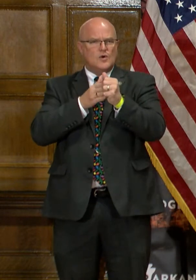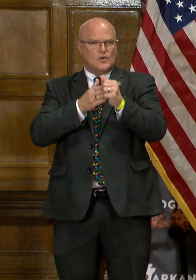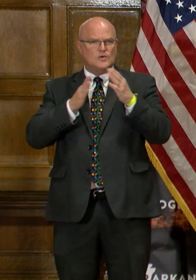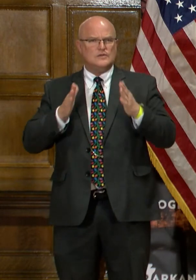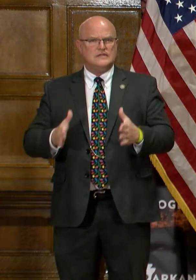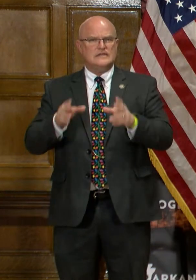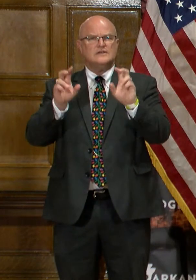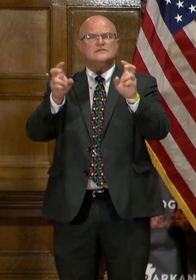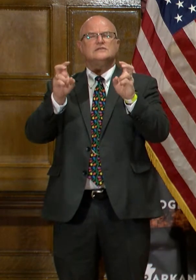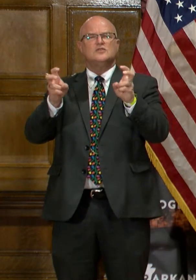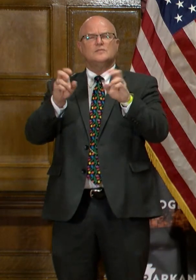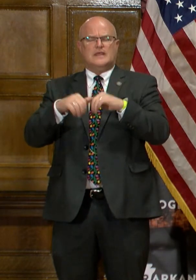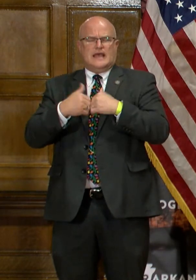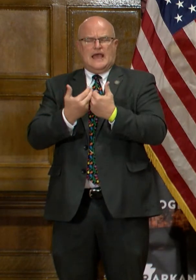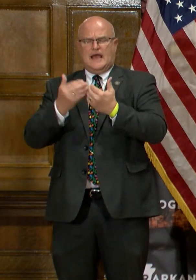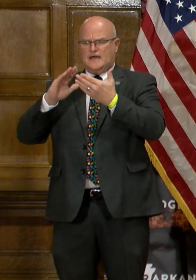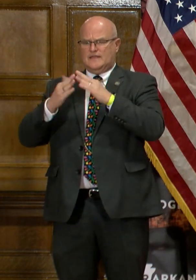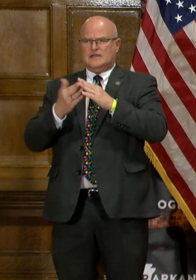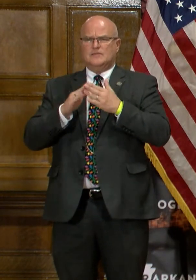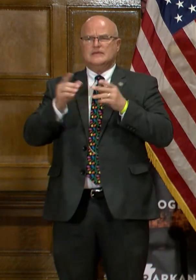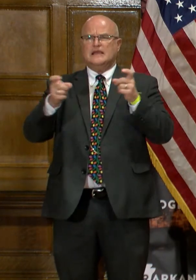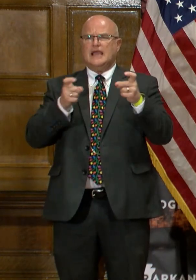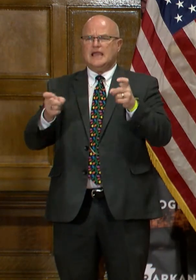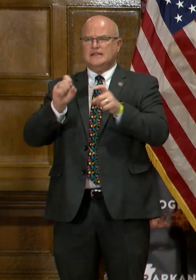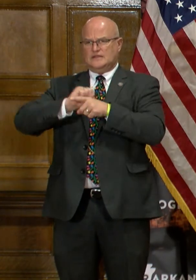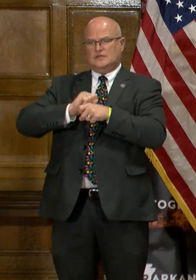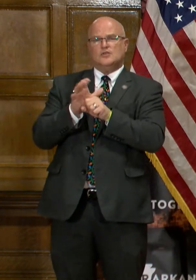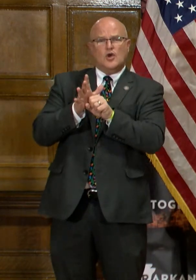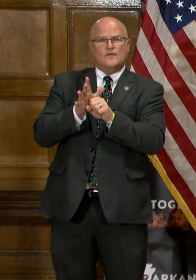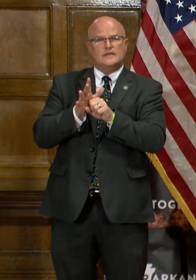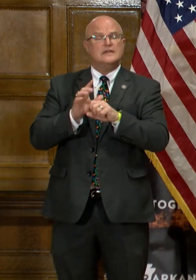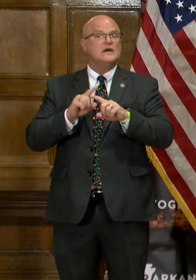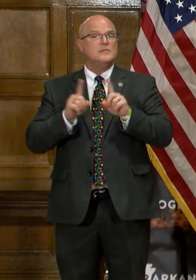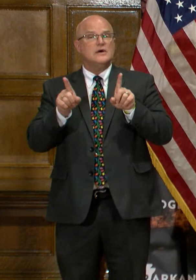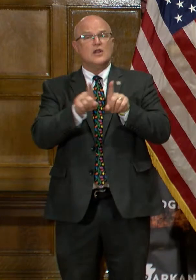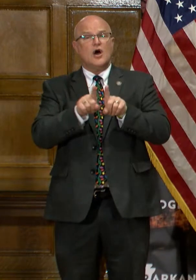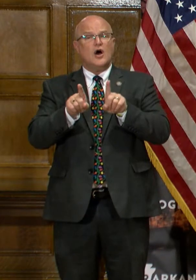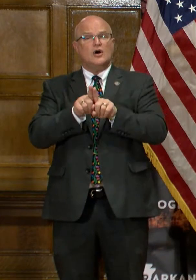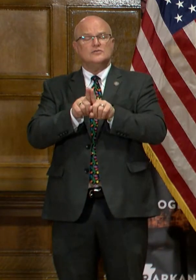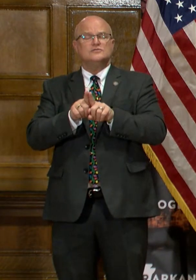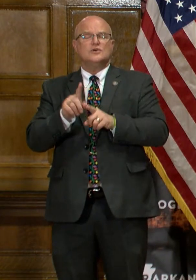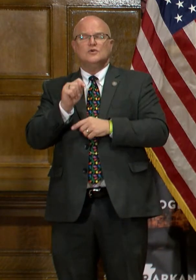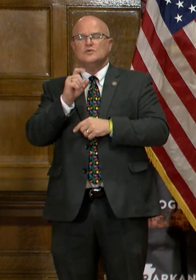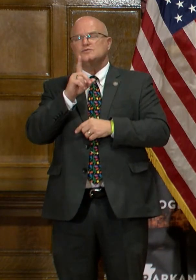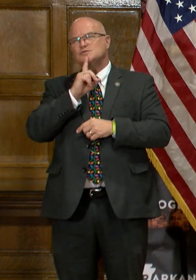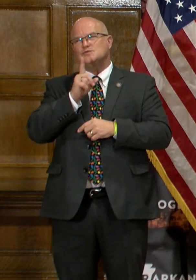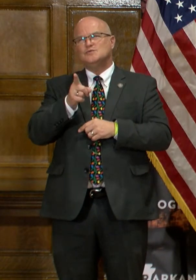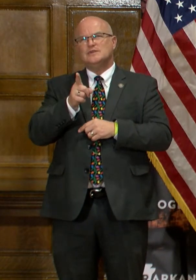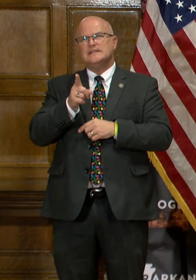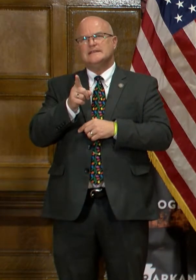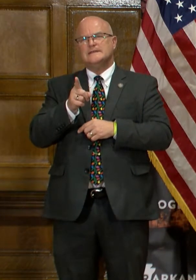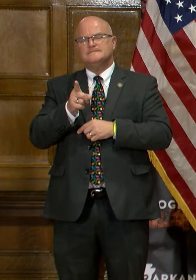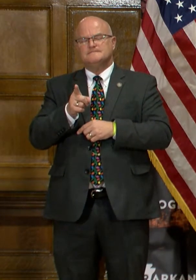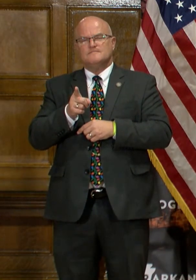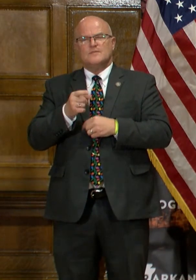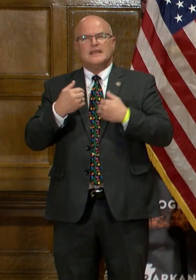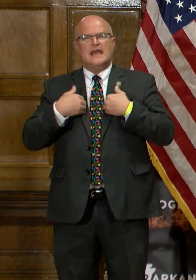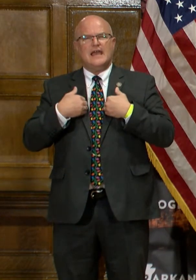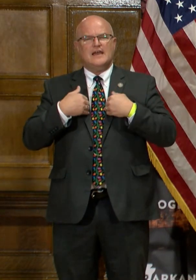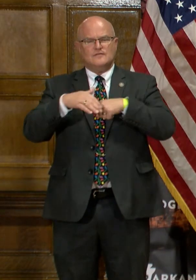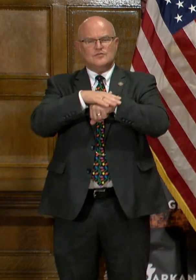in terms of how the community is handling COVID, but also to spur local